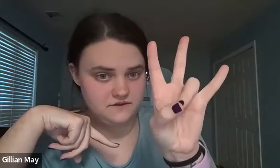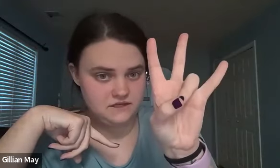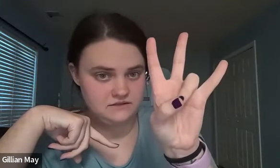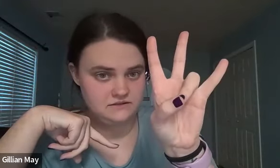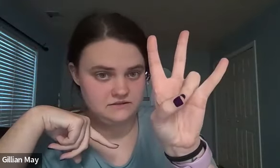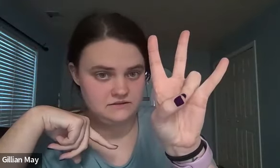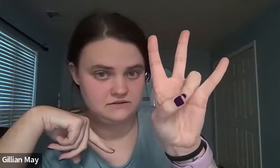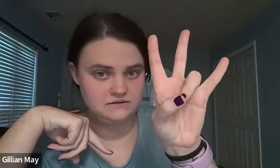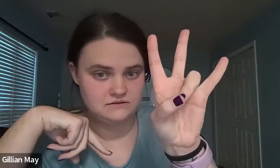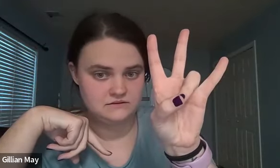7,